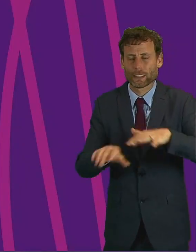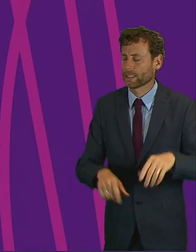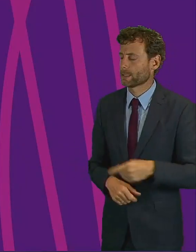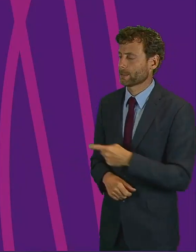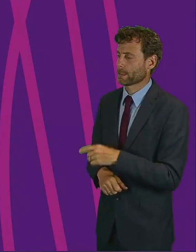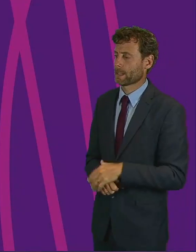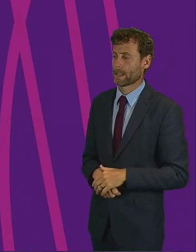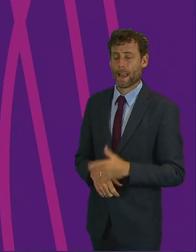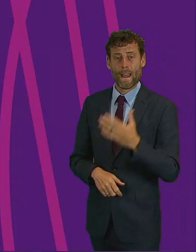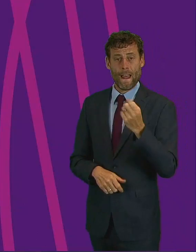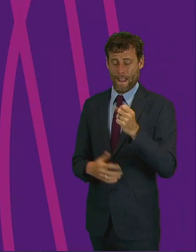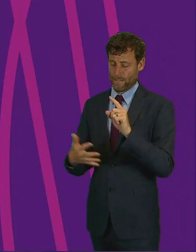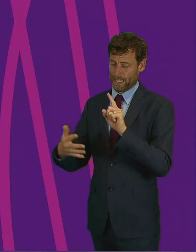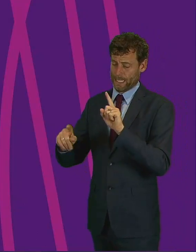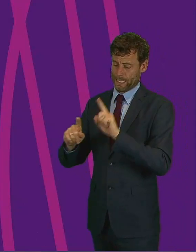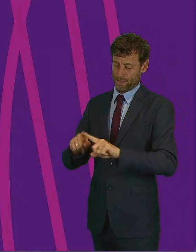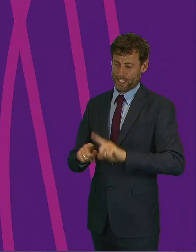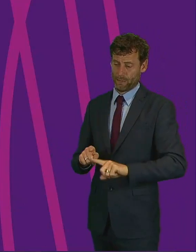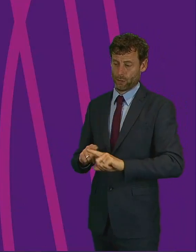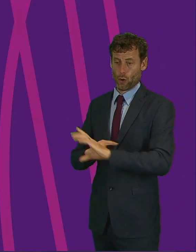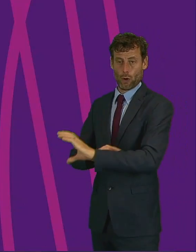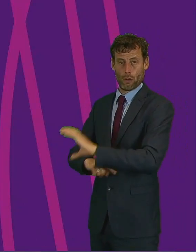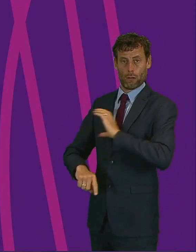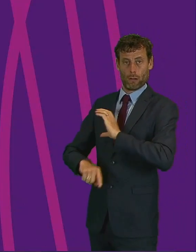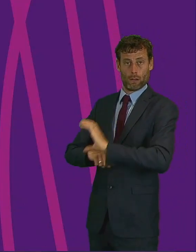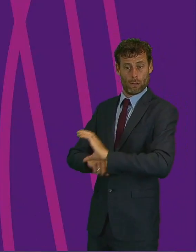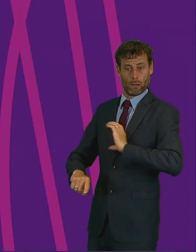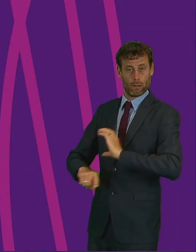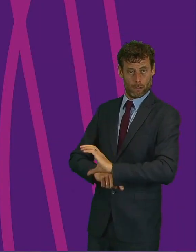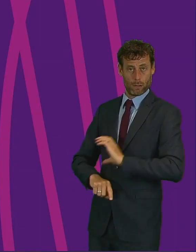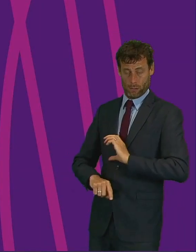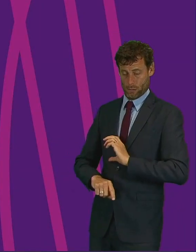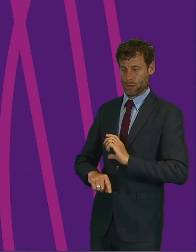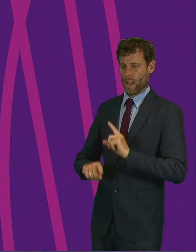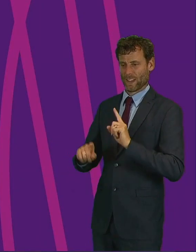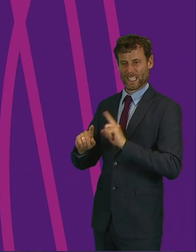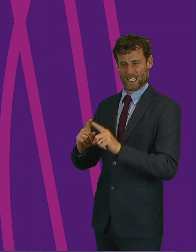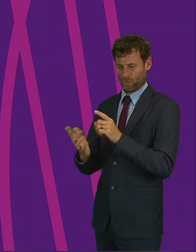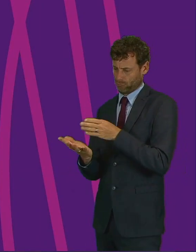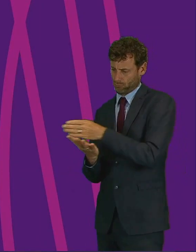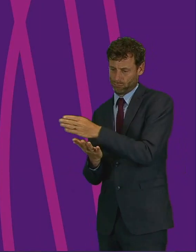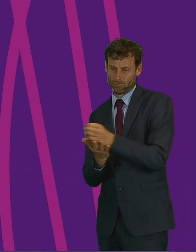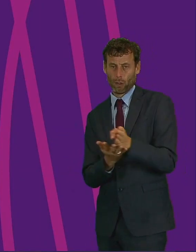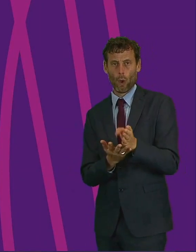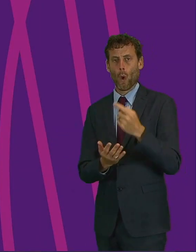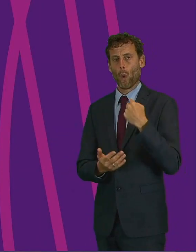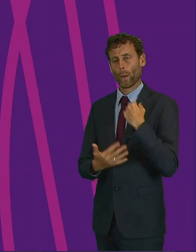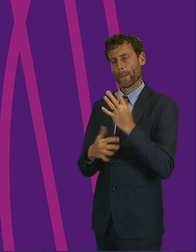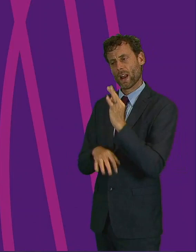strands of consequentials that have been provided, and we continue to talk to the UK Government about the detail of